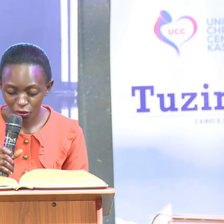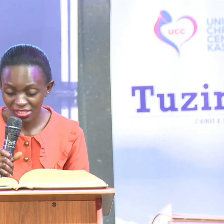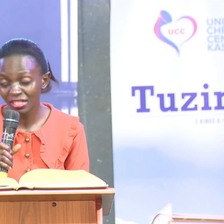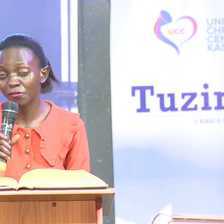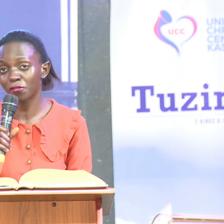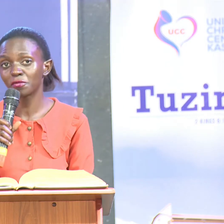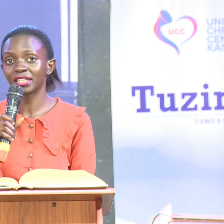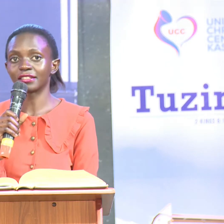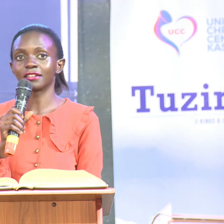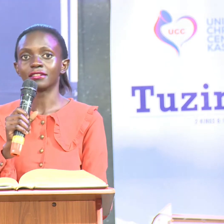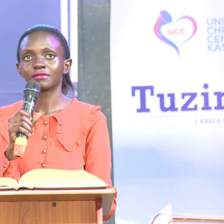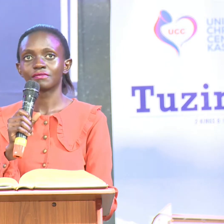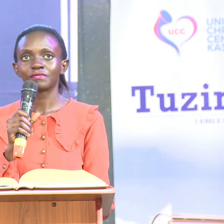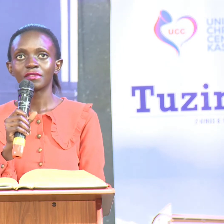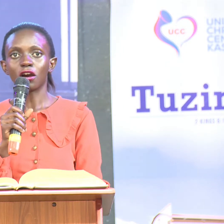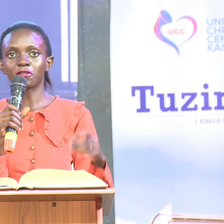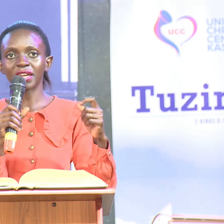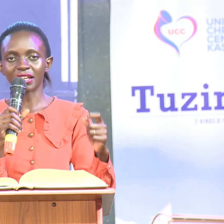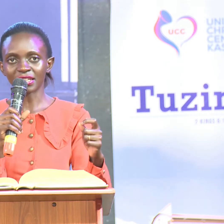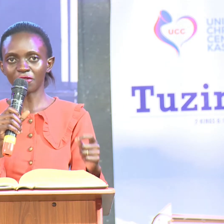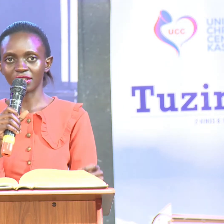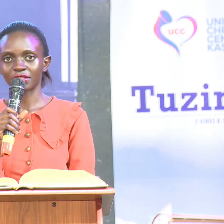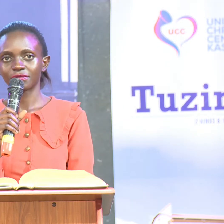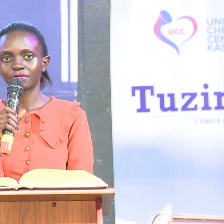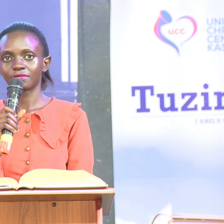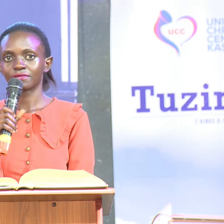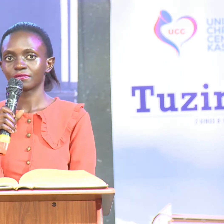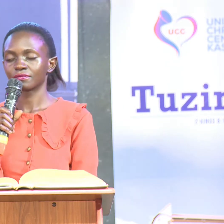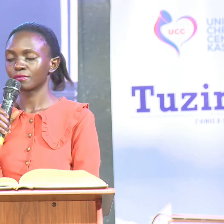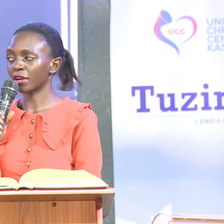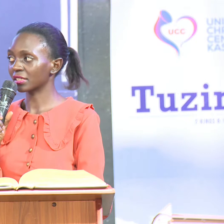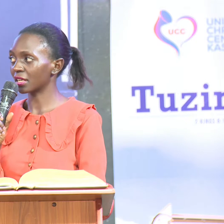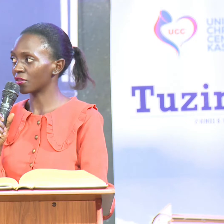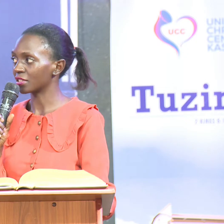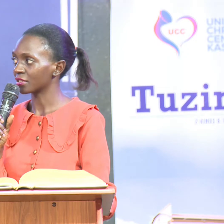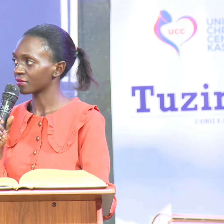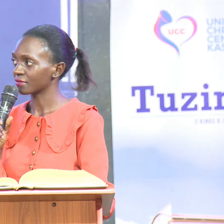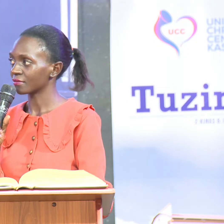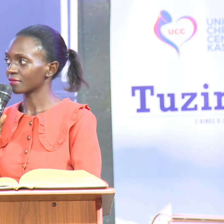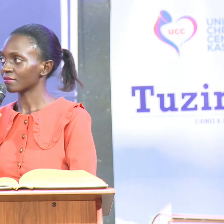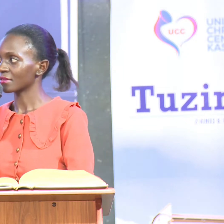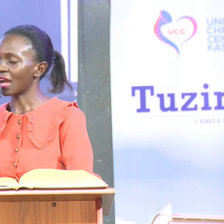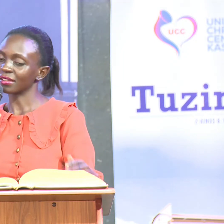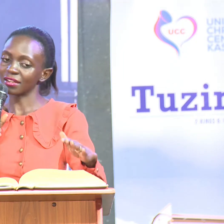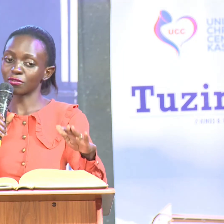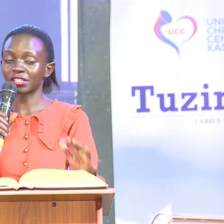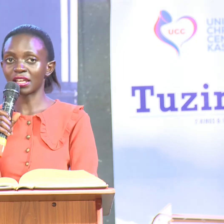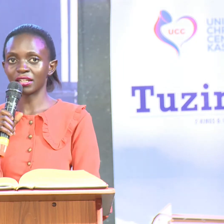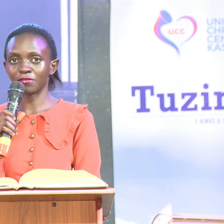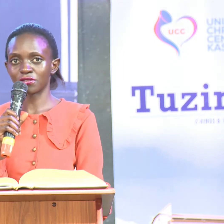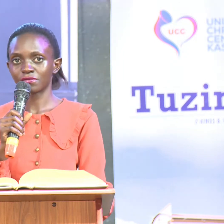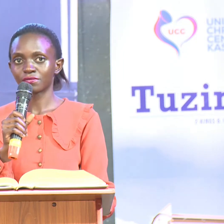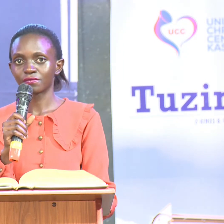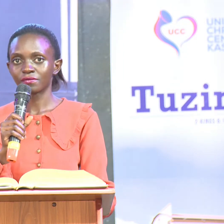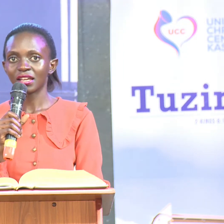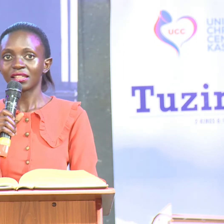the lowest level of humility of being a servant. Praise the Lord. And then he reached that